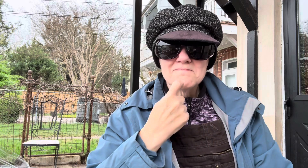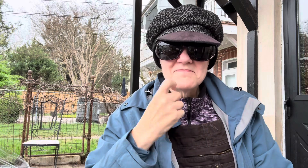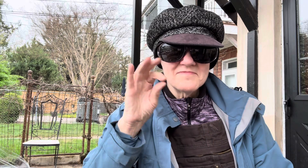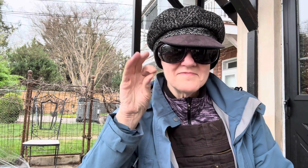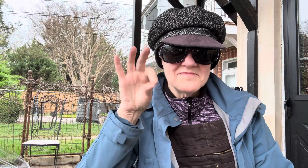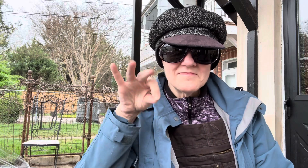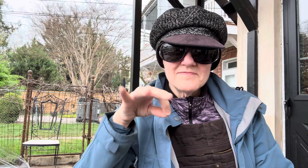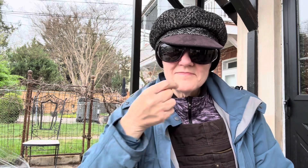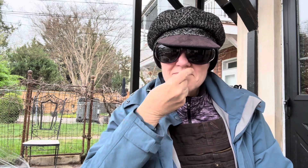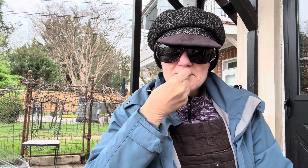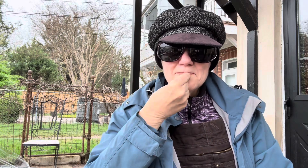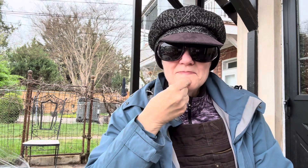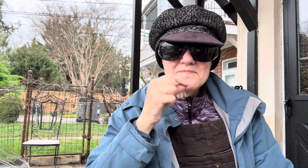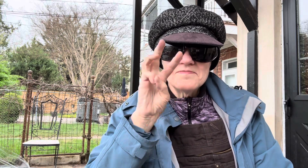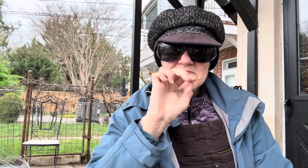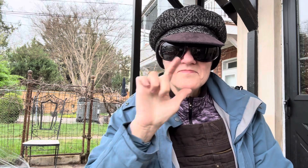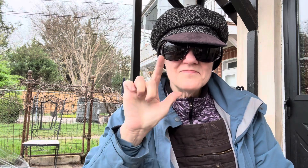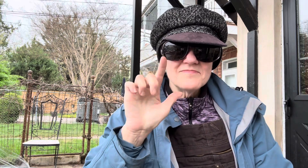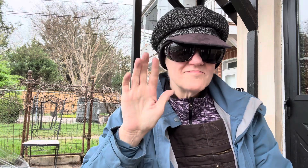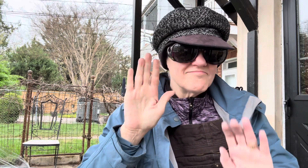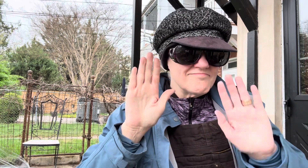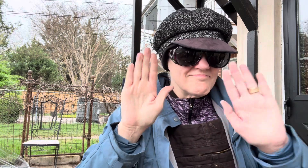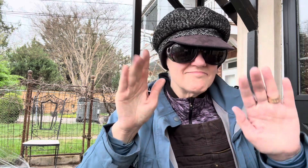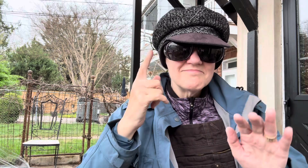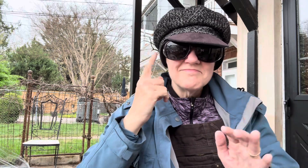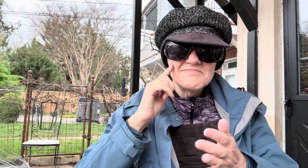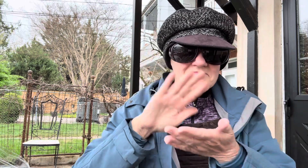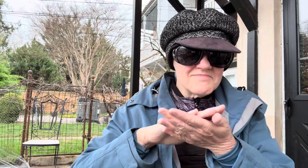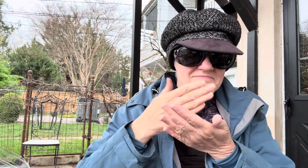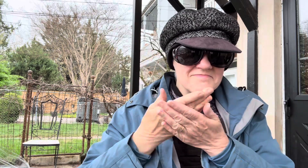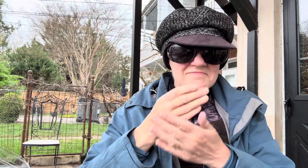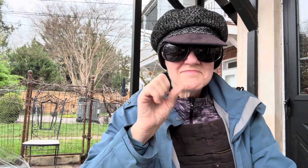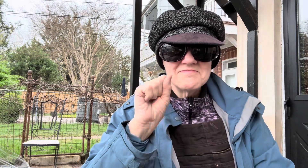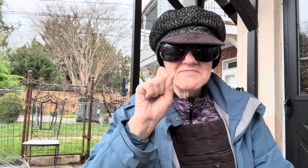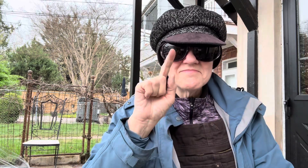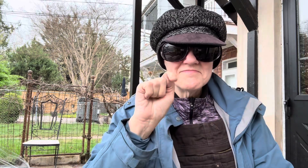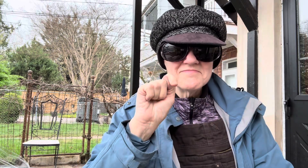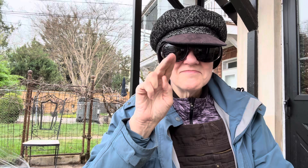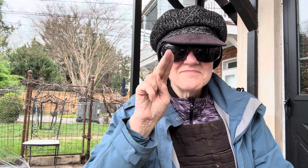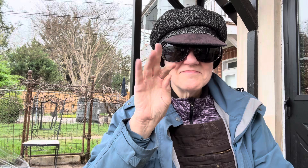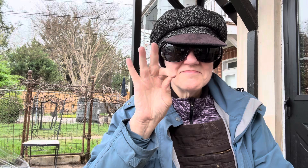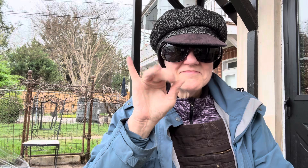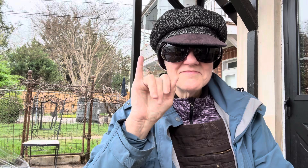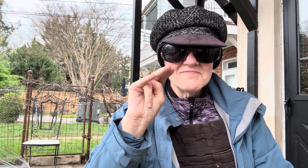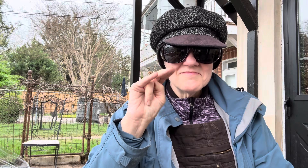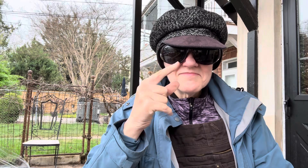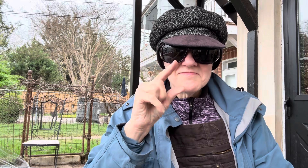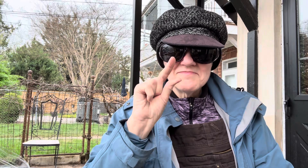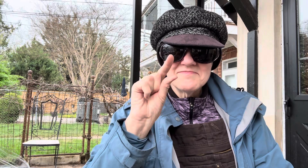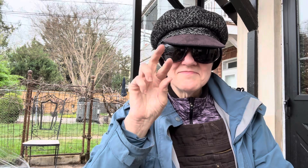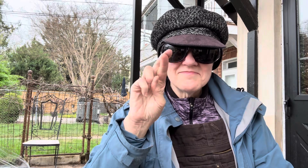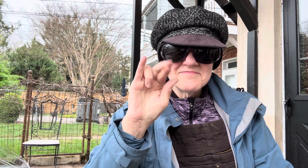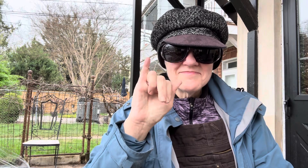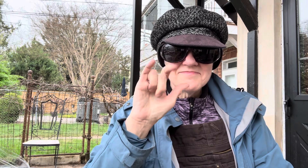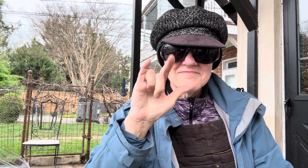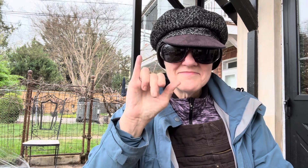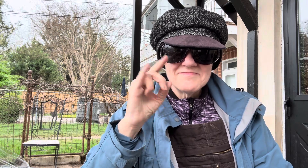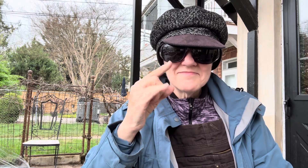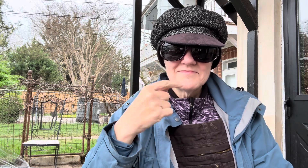long, tapered and thin-walled. They're great for cooking, stuffing, and